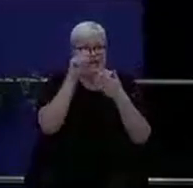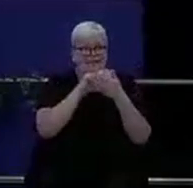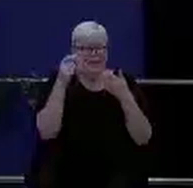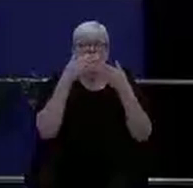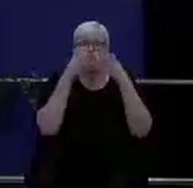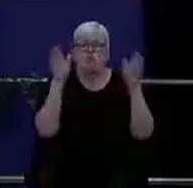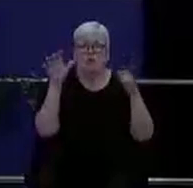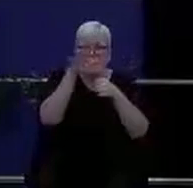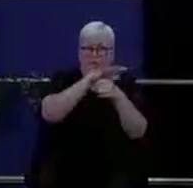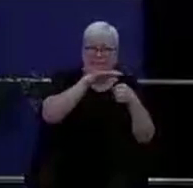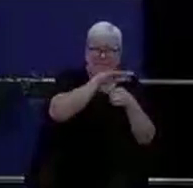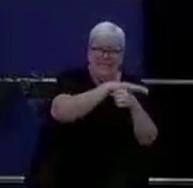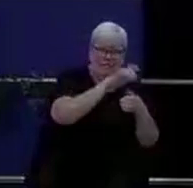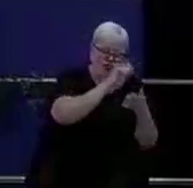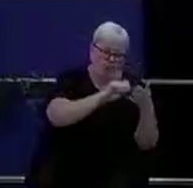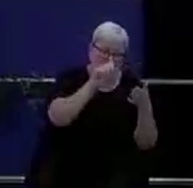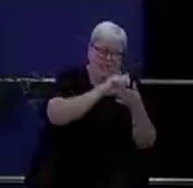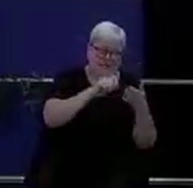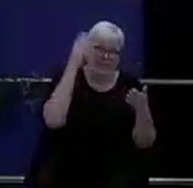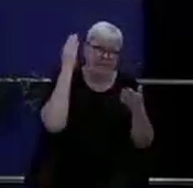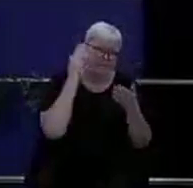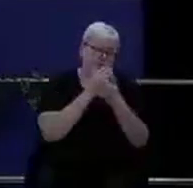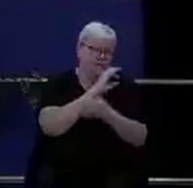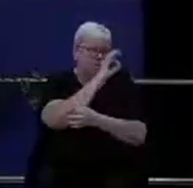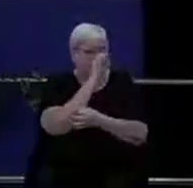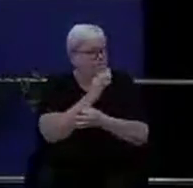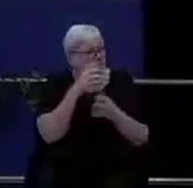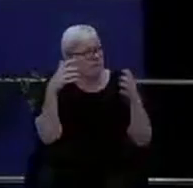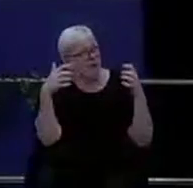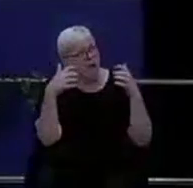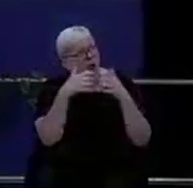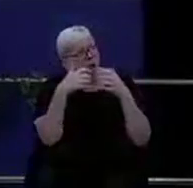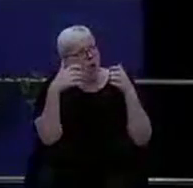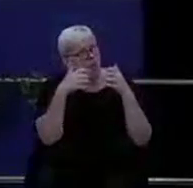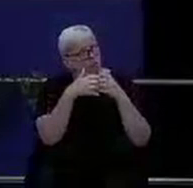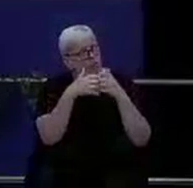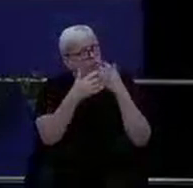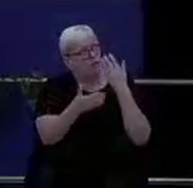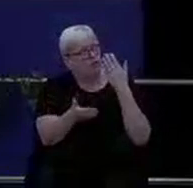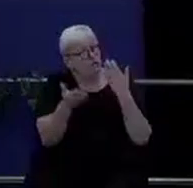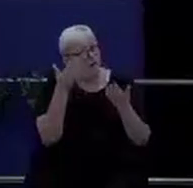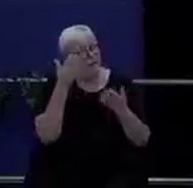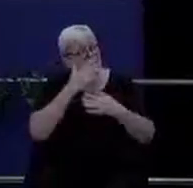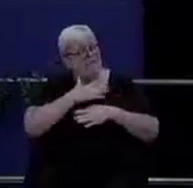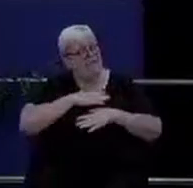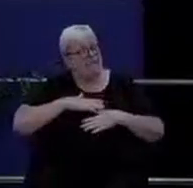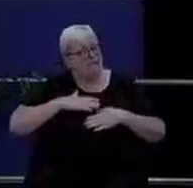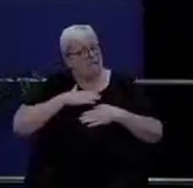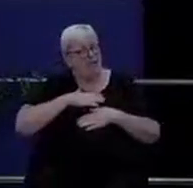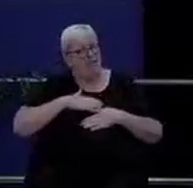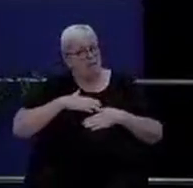place writing, is this question of how to balance the sentimental